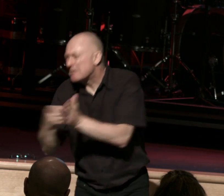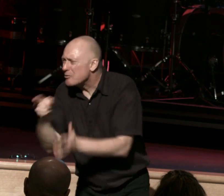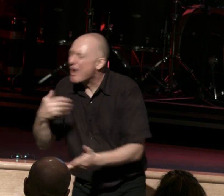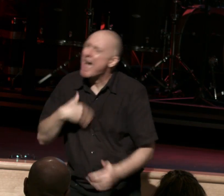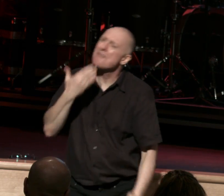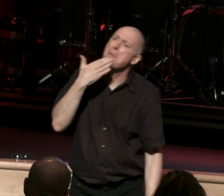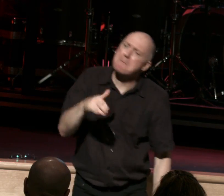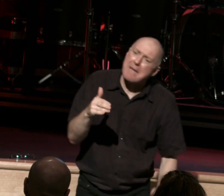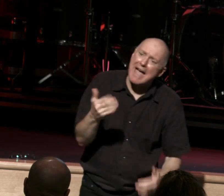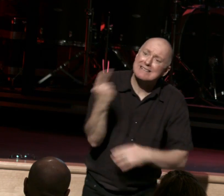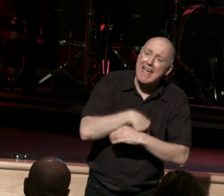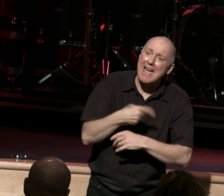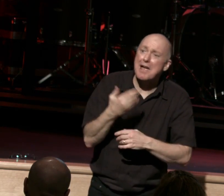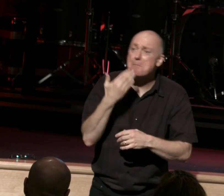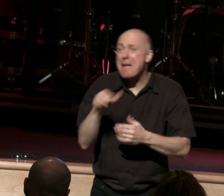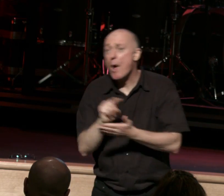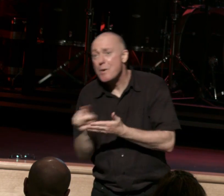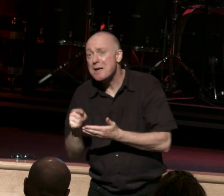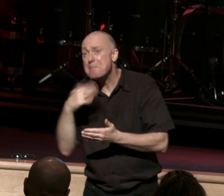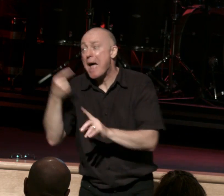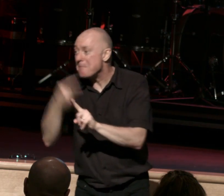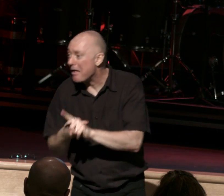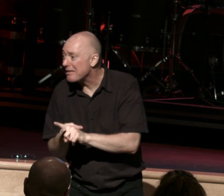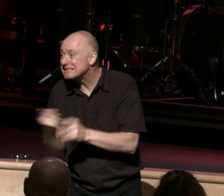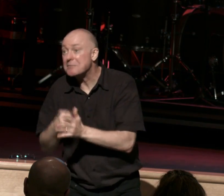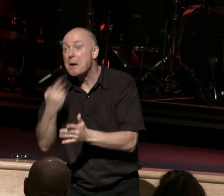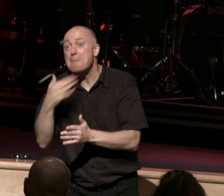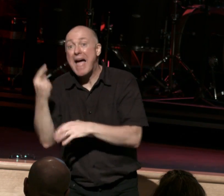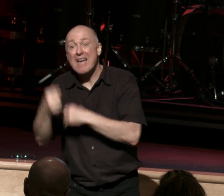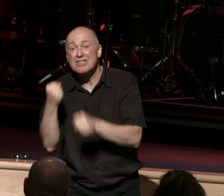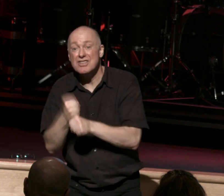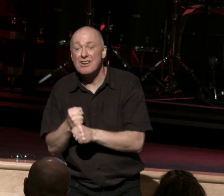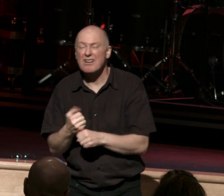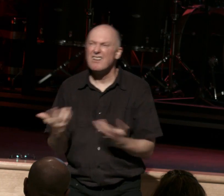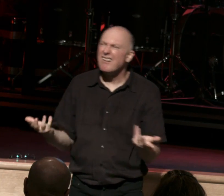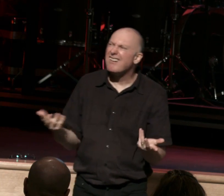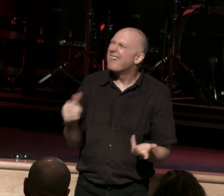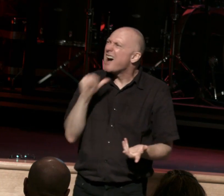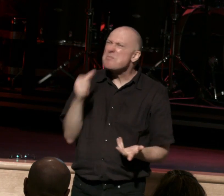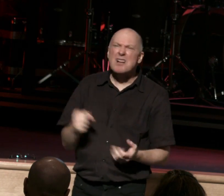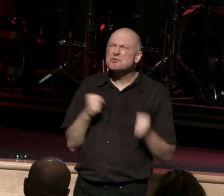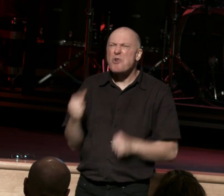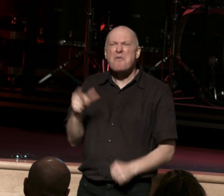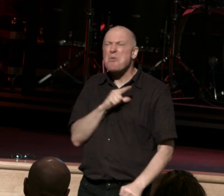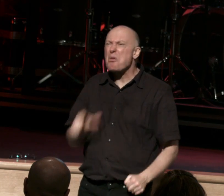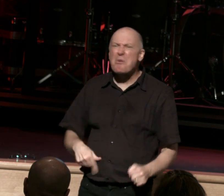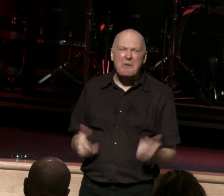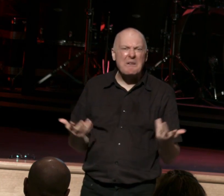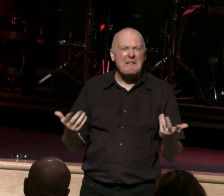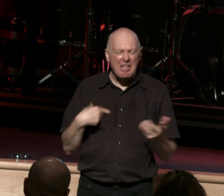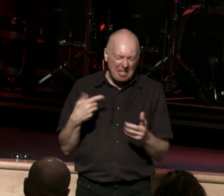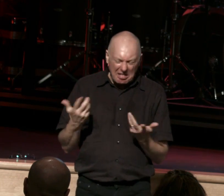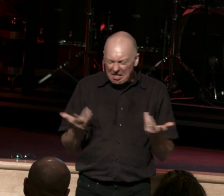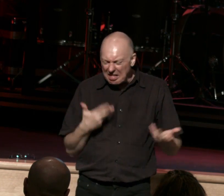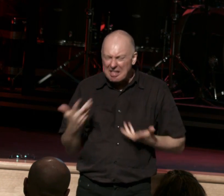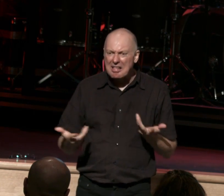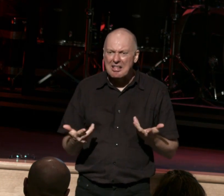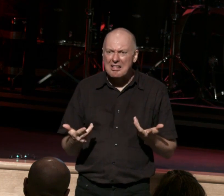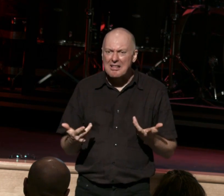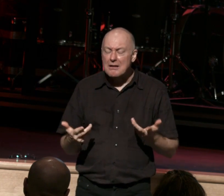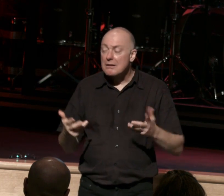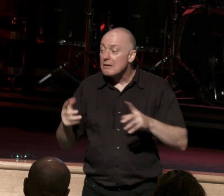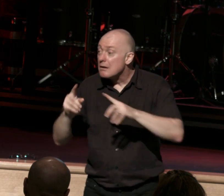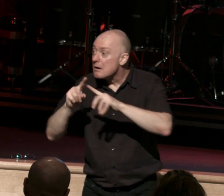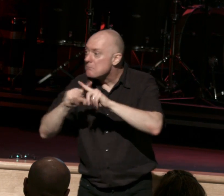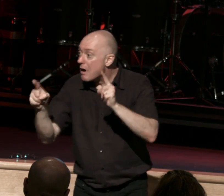okay with a bad day or a bad week or a bad month, even a bad year where things aren't just going, my affections aren't fired up for the Lord. I'm just not where I want to be.